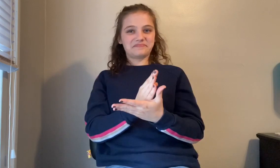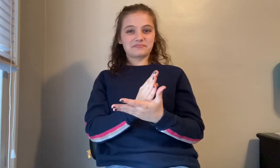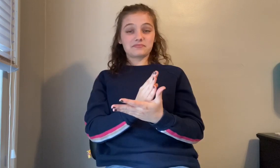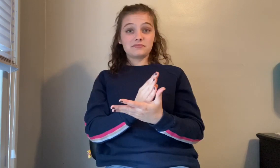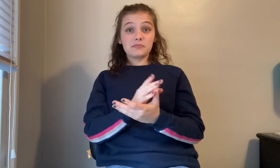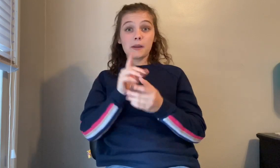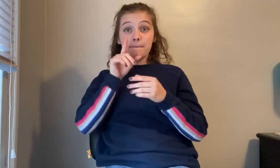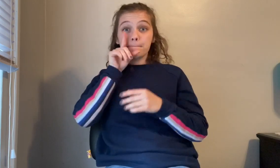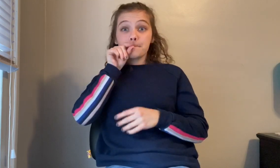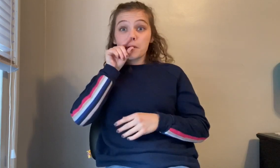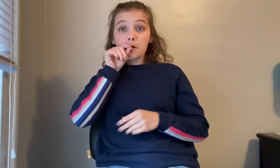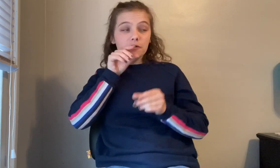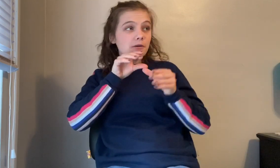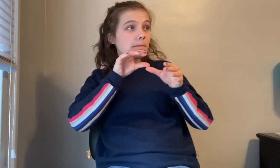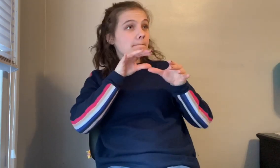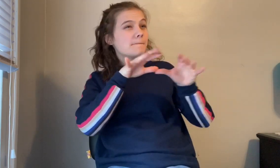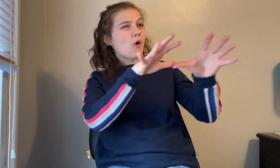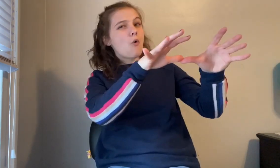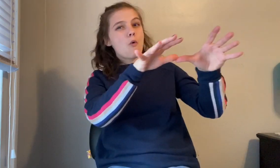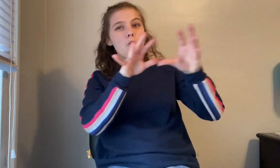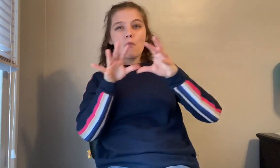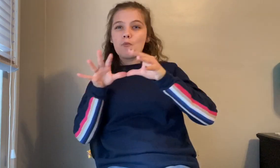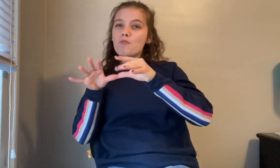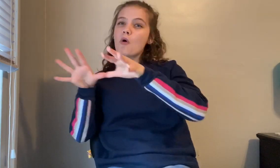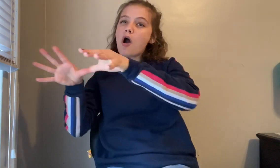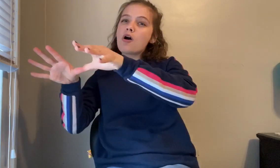Birds fly, rainbow sky.